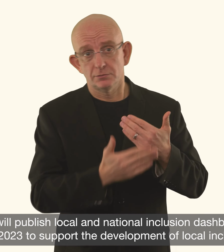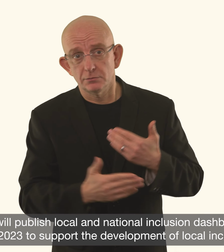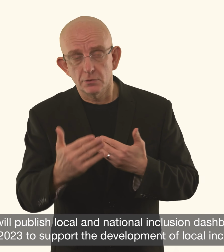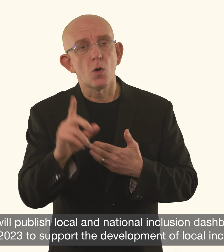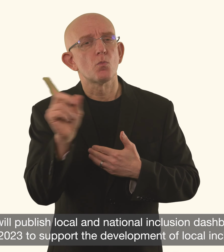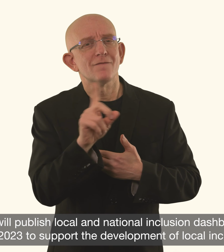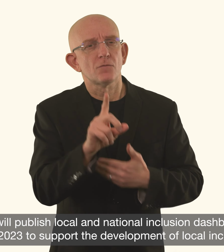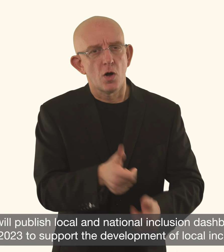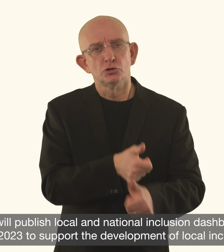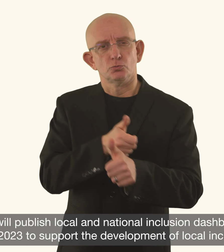local inclusion plans,